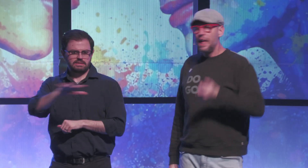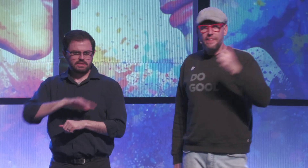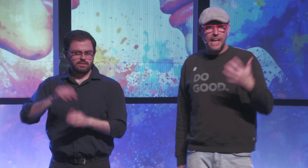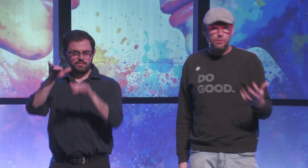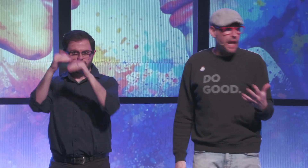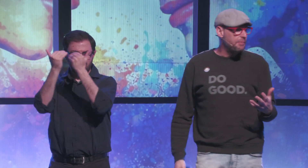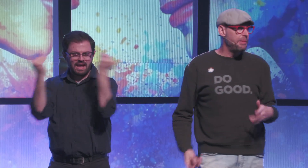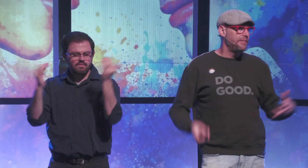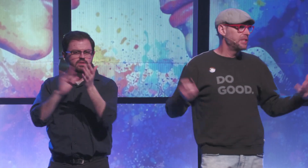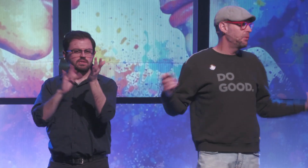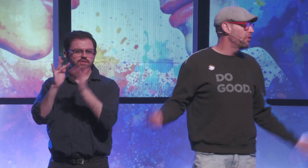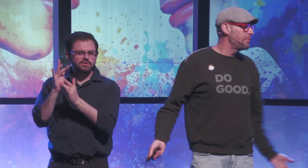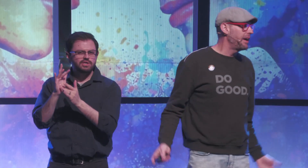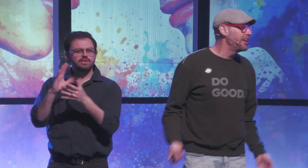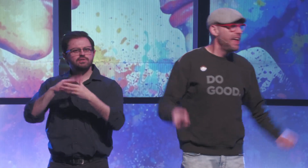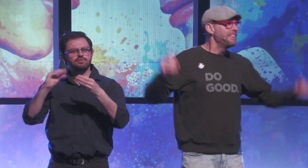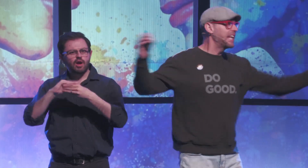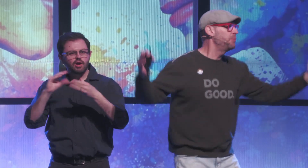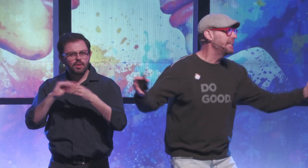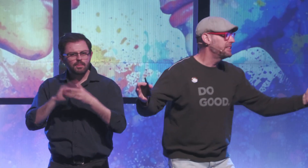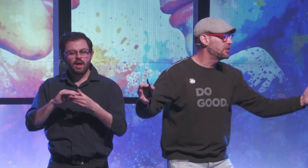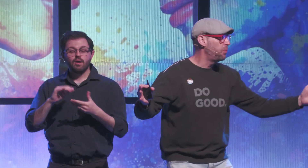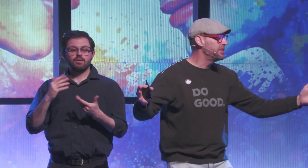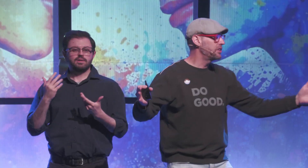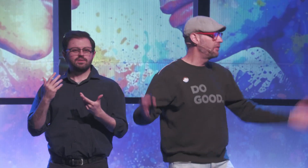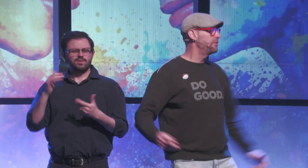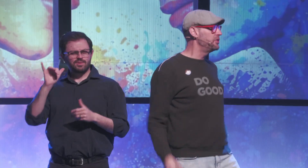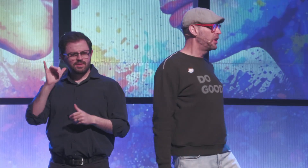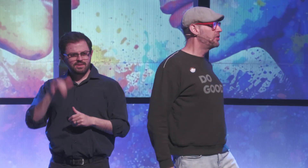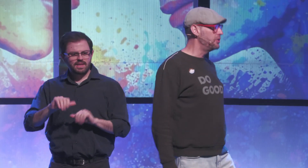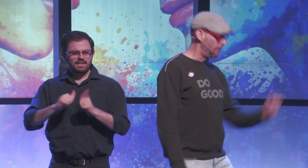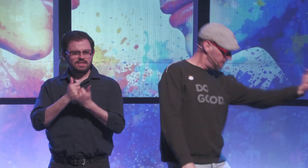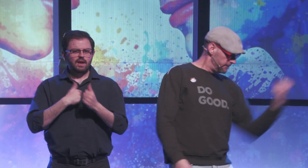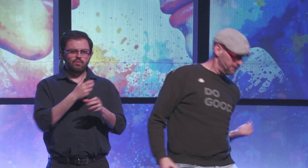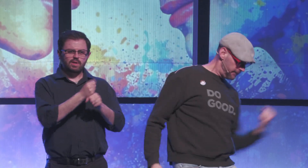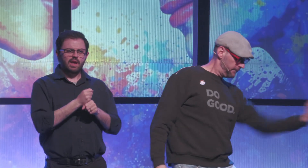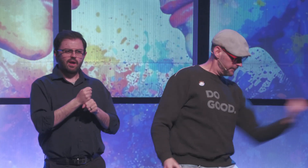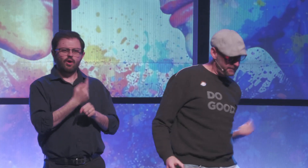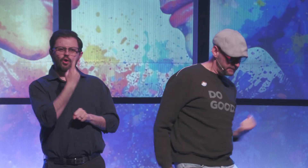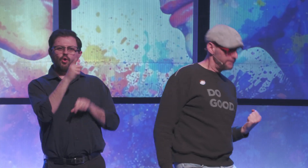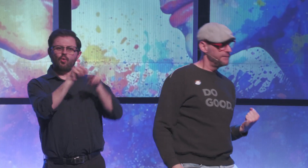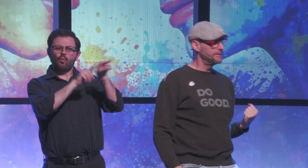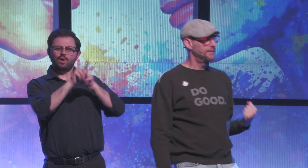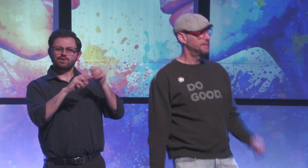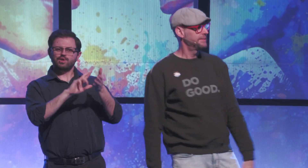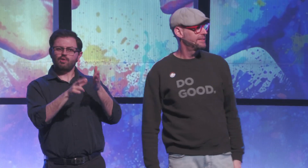about. That's what I'm about. That's what we're about here. That's what gets us 1-star reviews on Google.